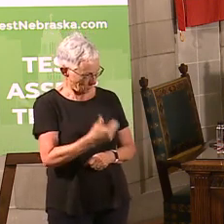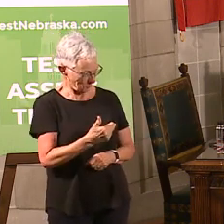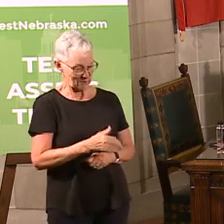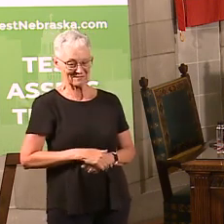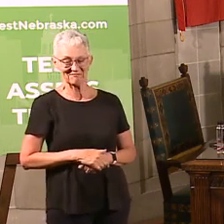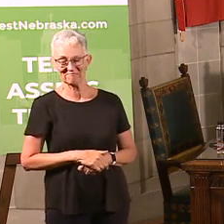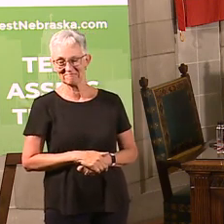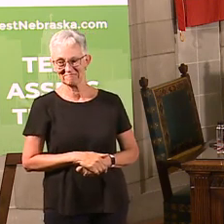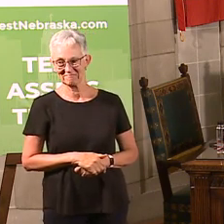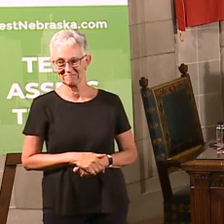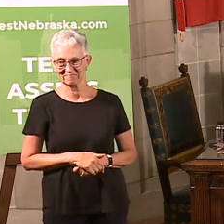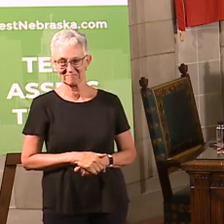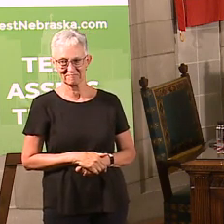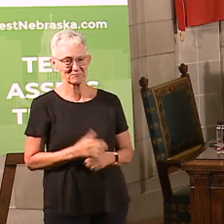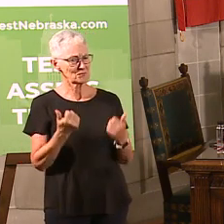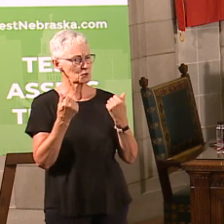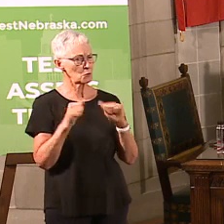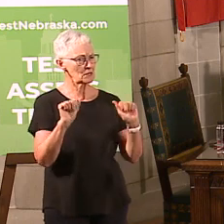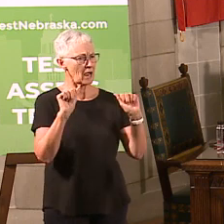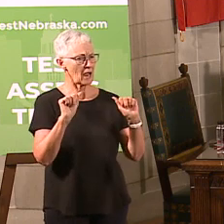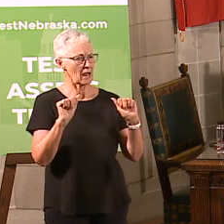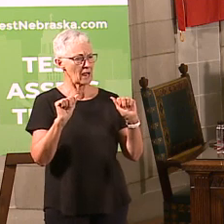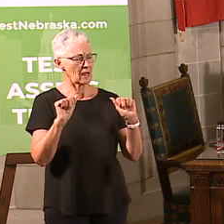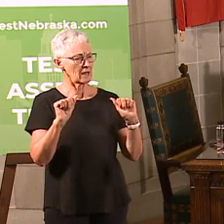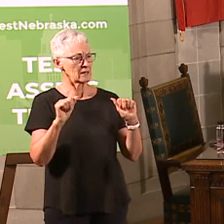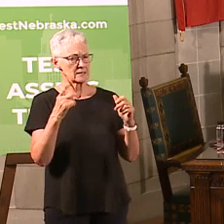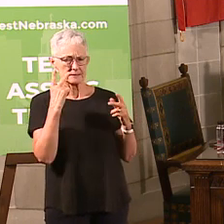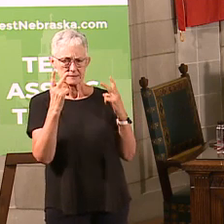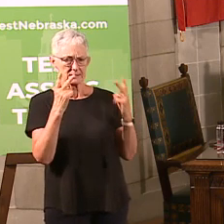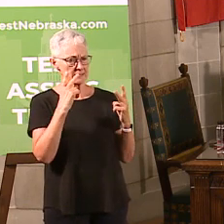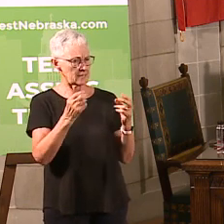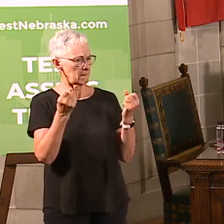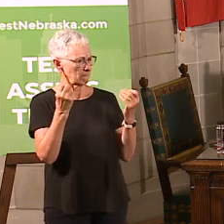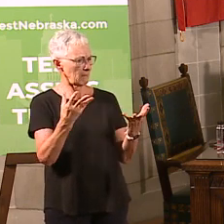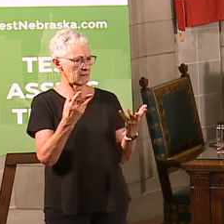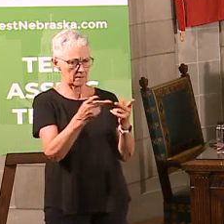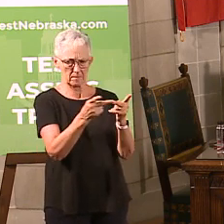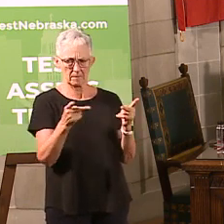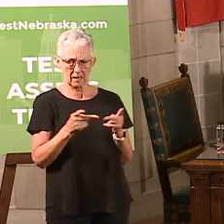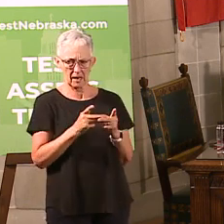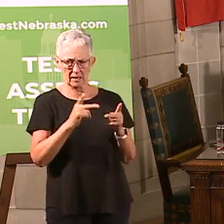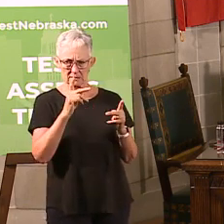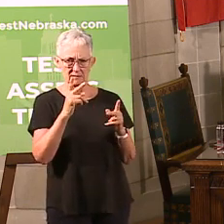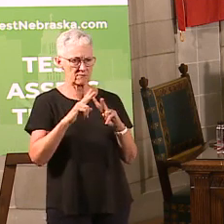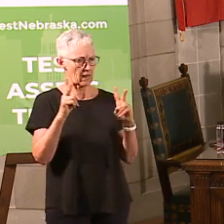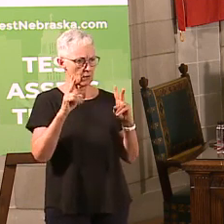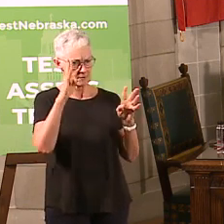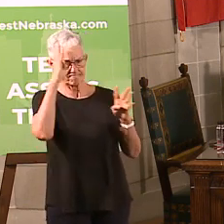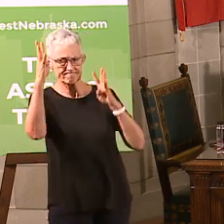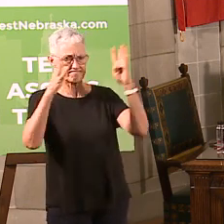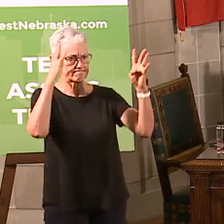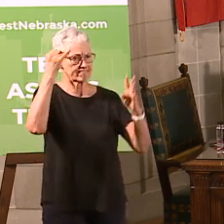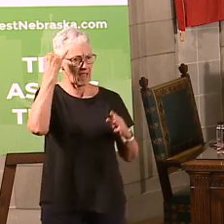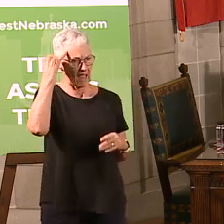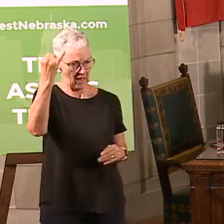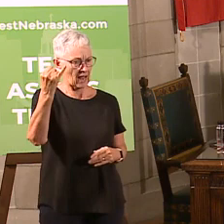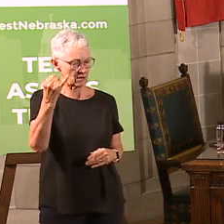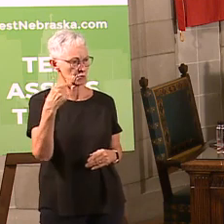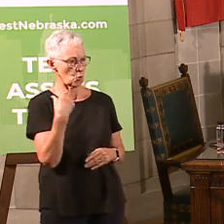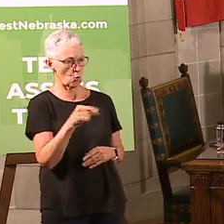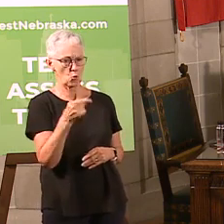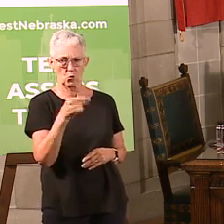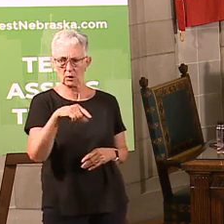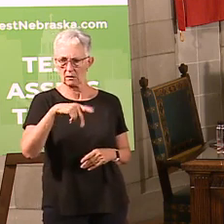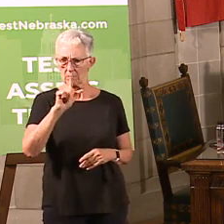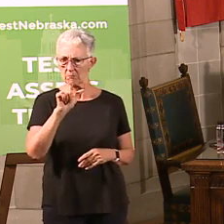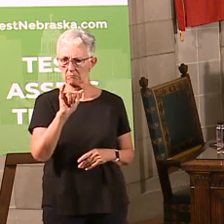the type of innovation that we've seen from American industry is really amazing. And Green Plains really represents that with regard to what they did with regard to their part